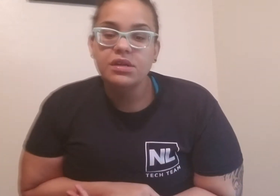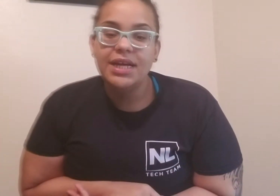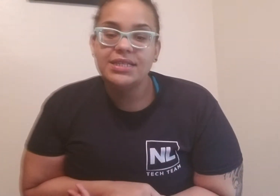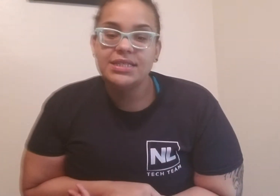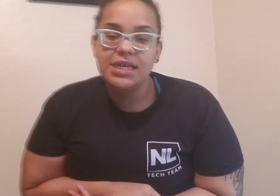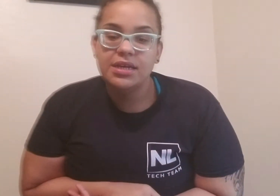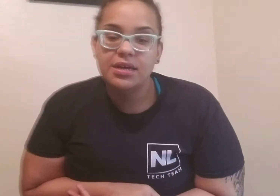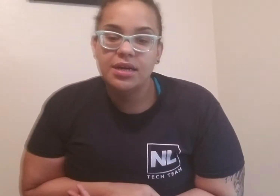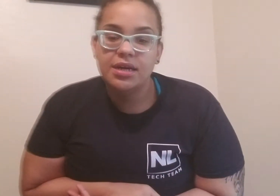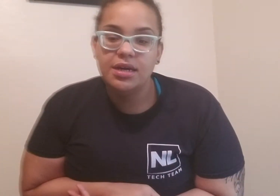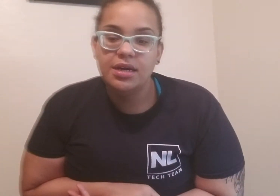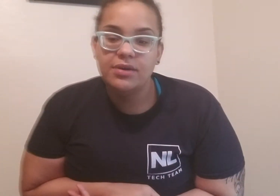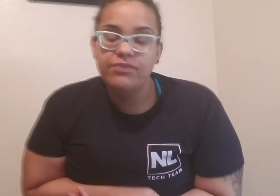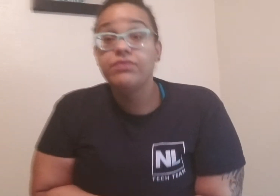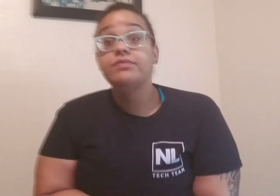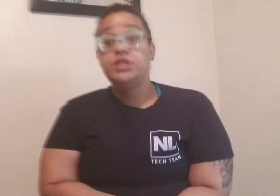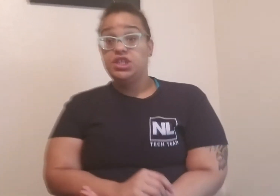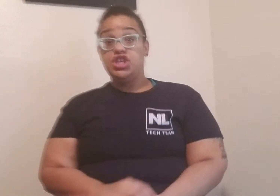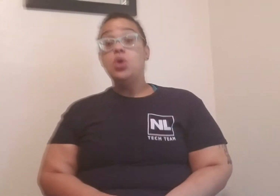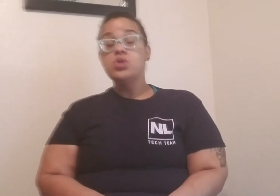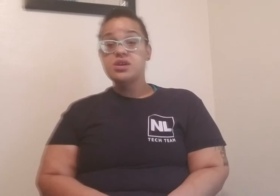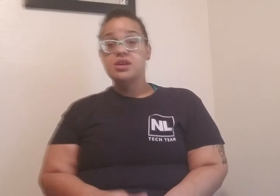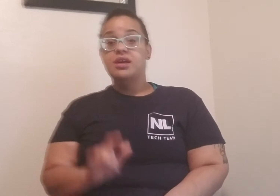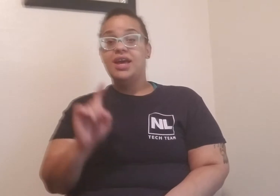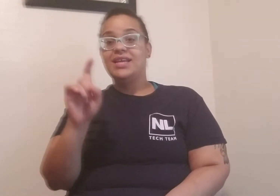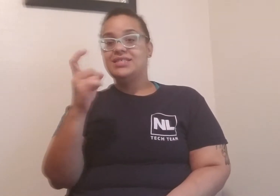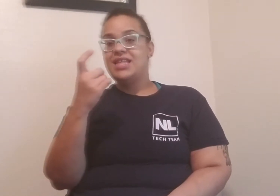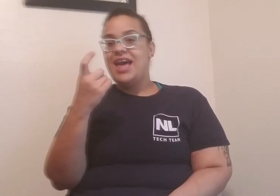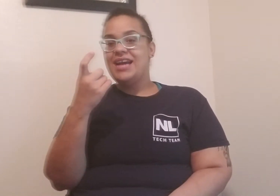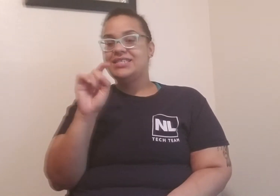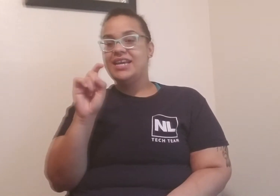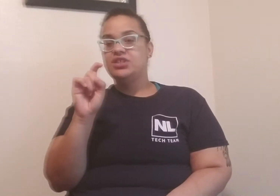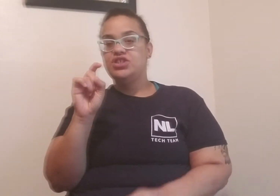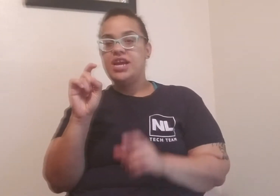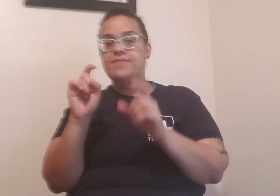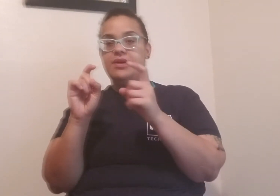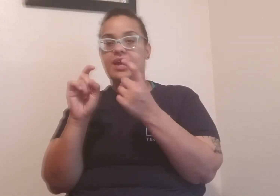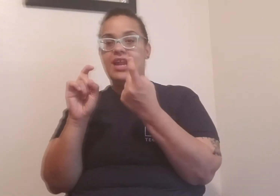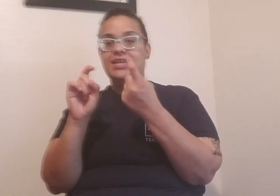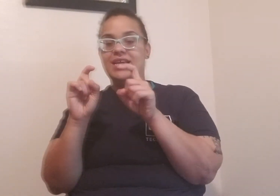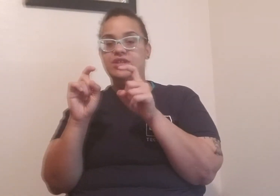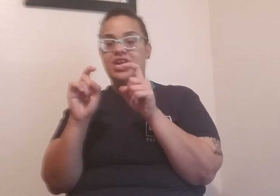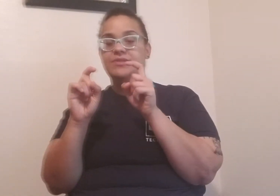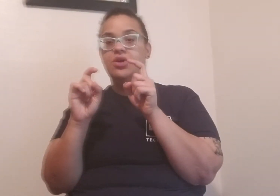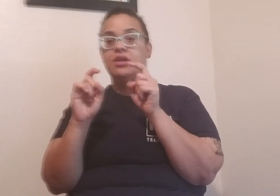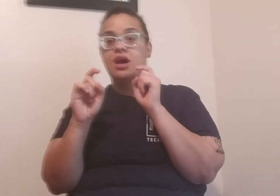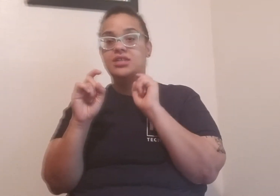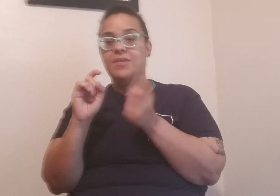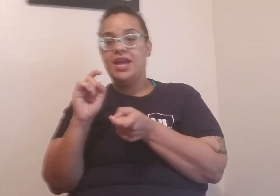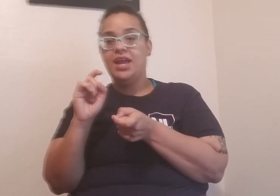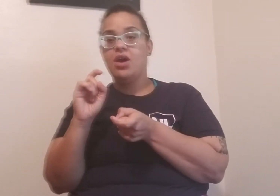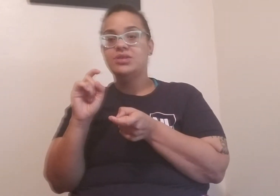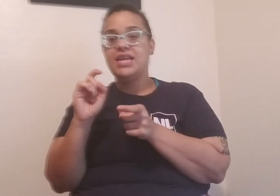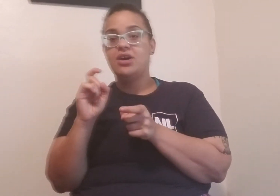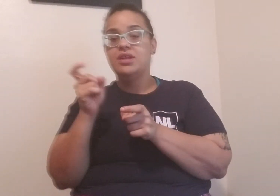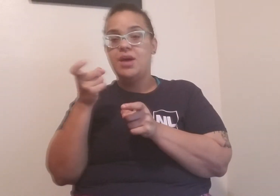Let's see. To joke, it's the X hand shape and an X hand shape. So the non-dominant hand goes down, the dominant